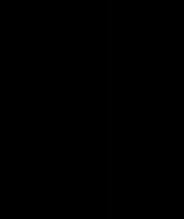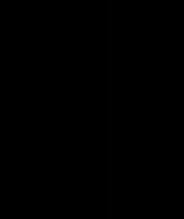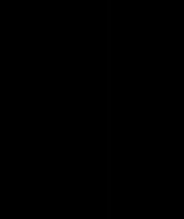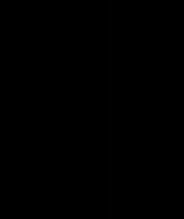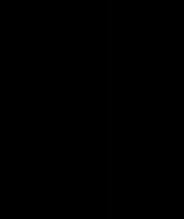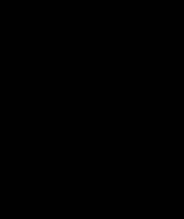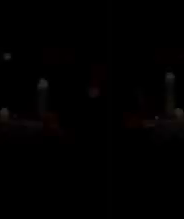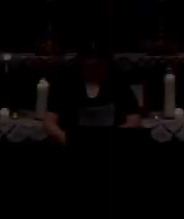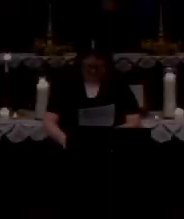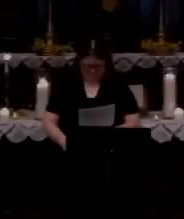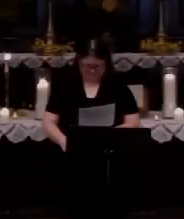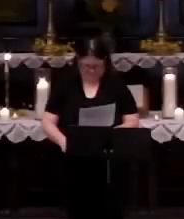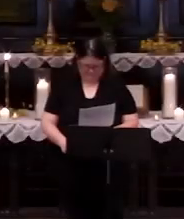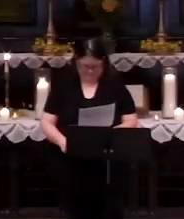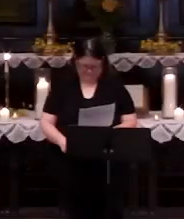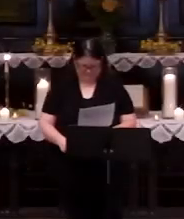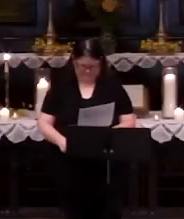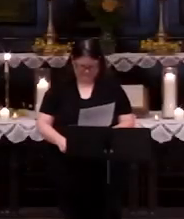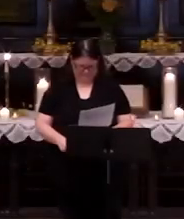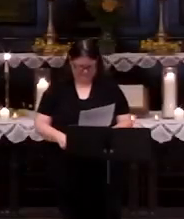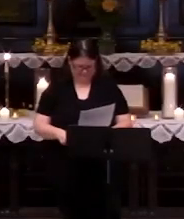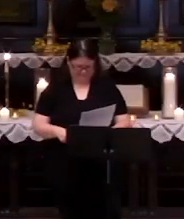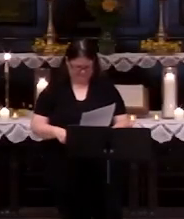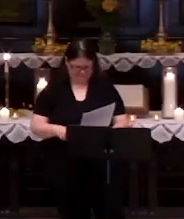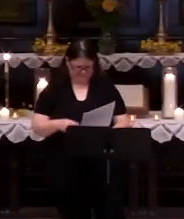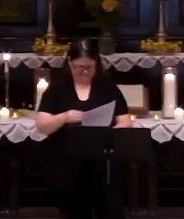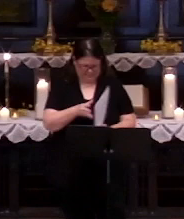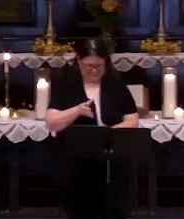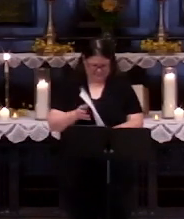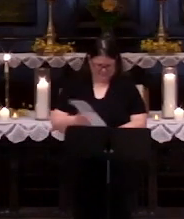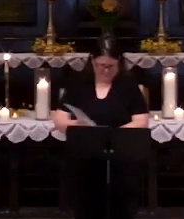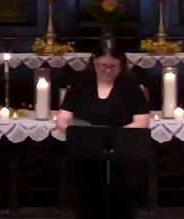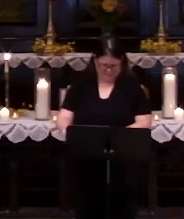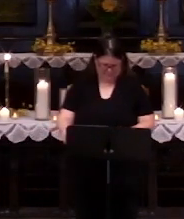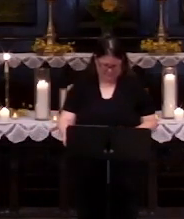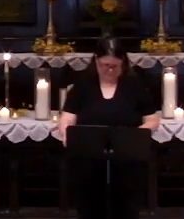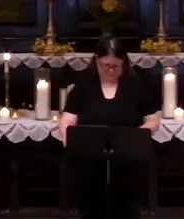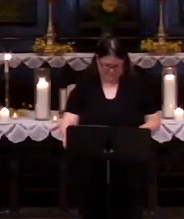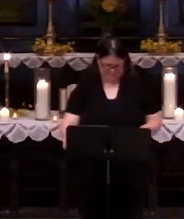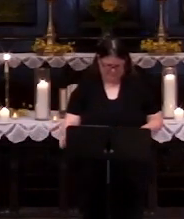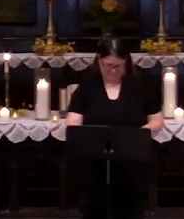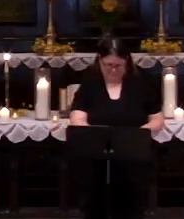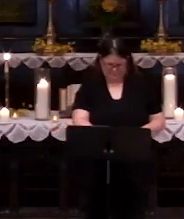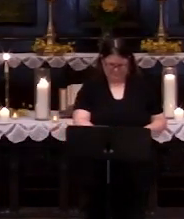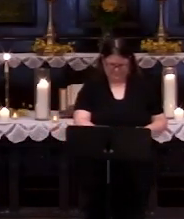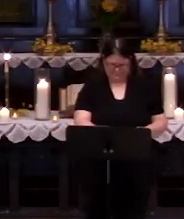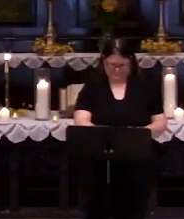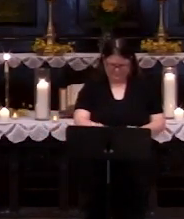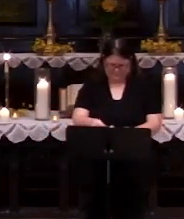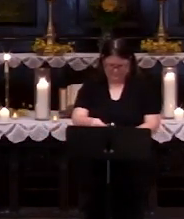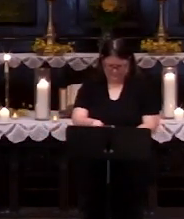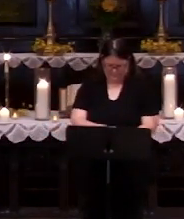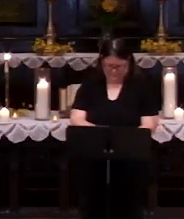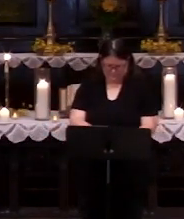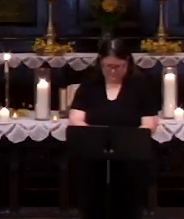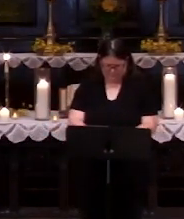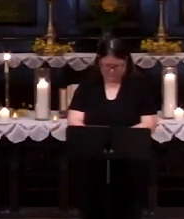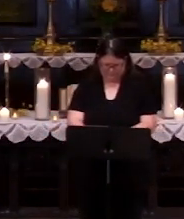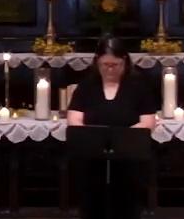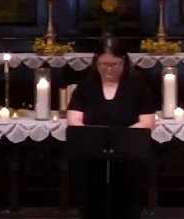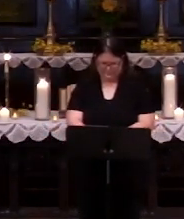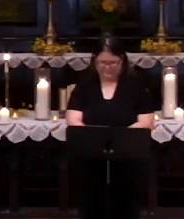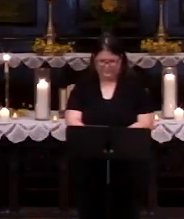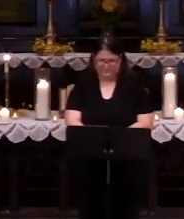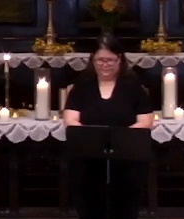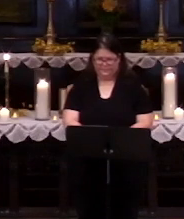Friends, we come to the time in our service where we get to respond, where we get to